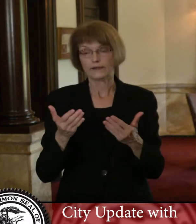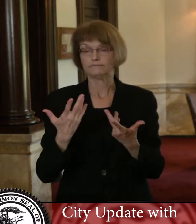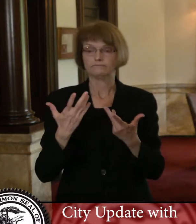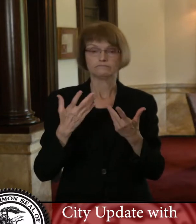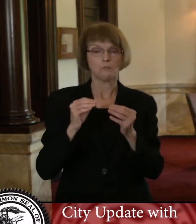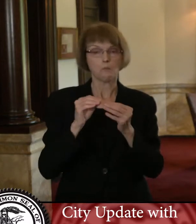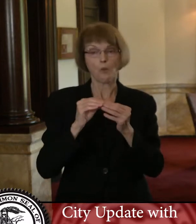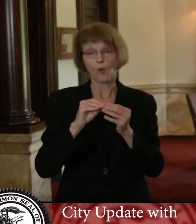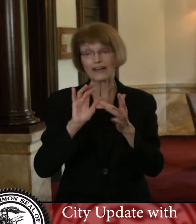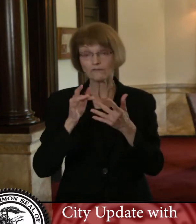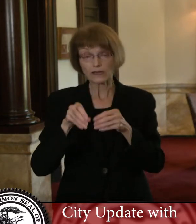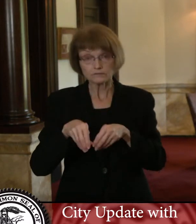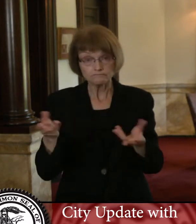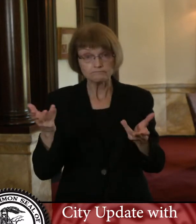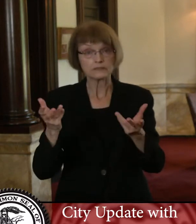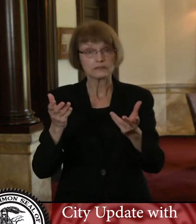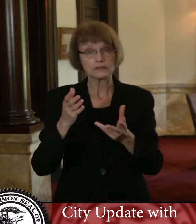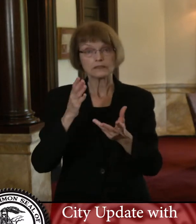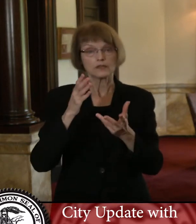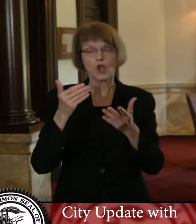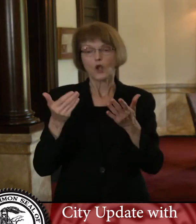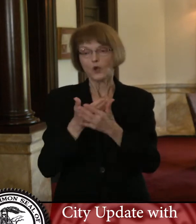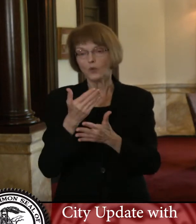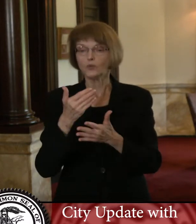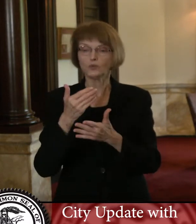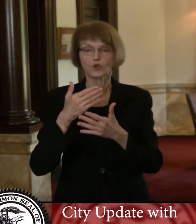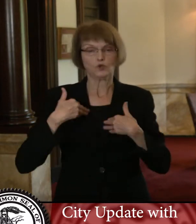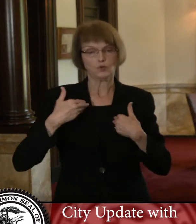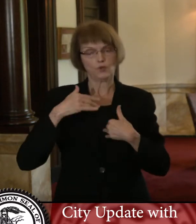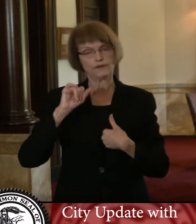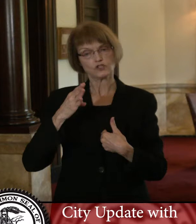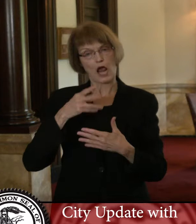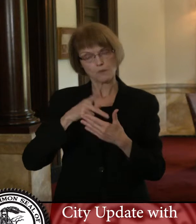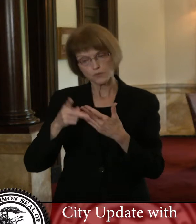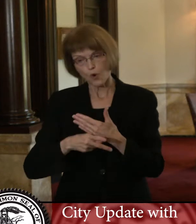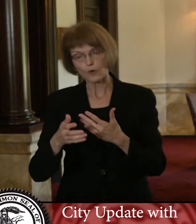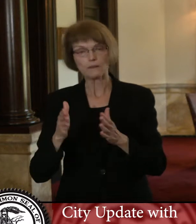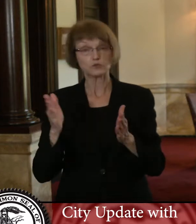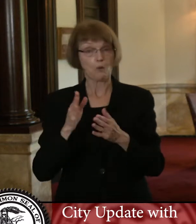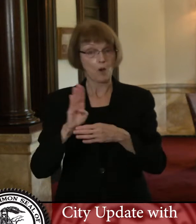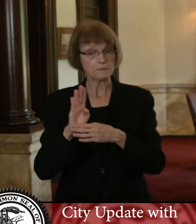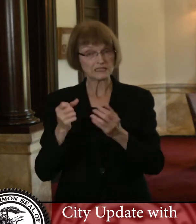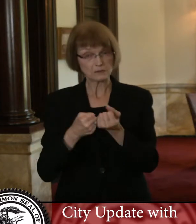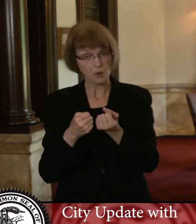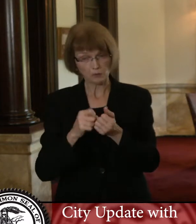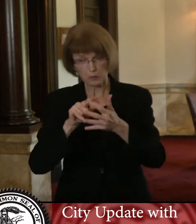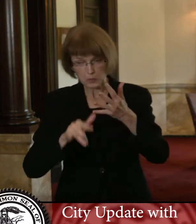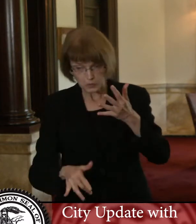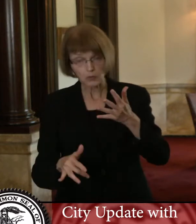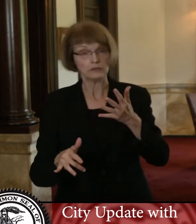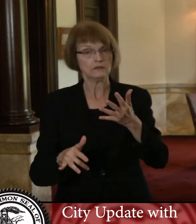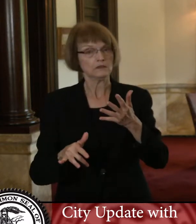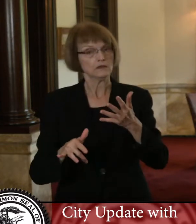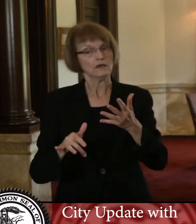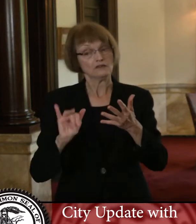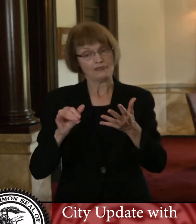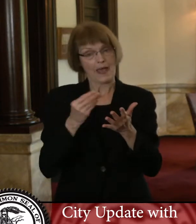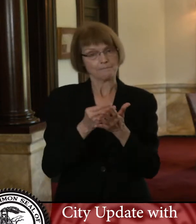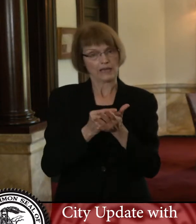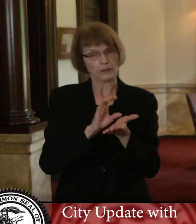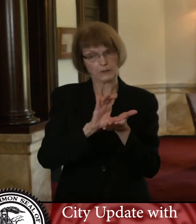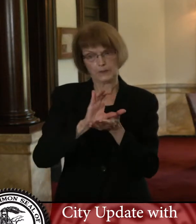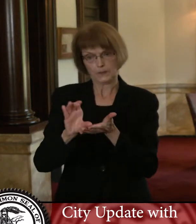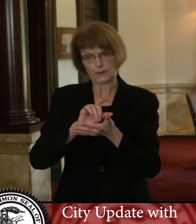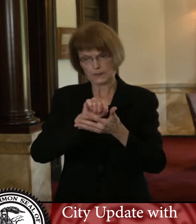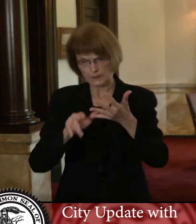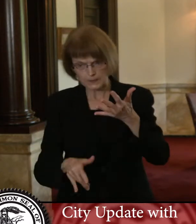youth job programming to direct economic assistance and small business support, we want to use these funds to address the